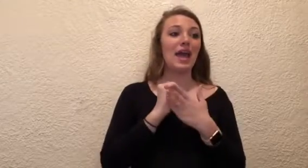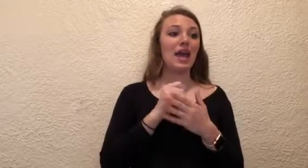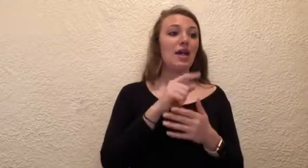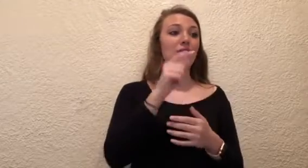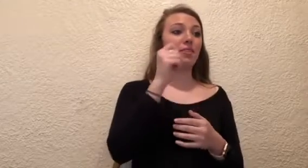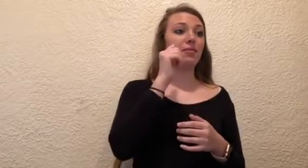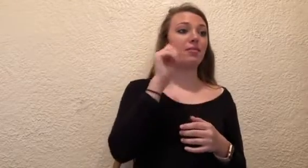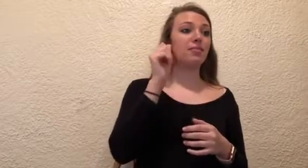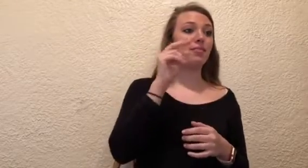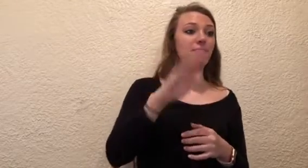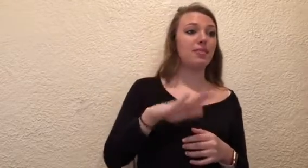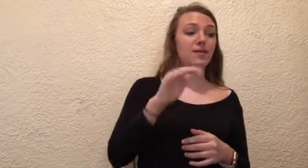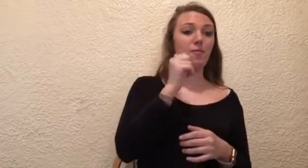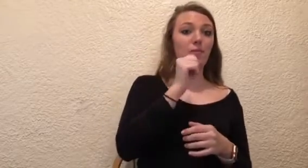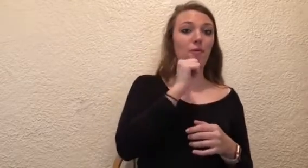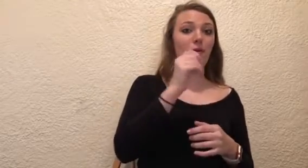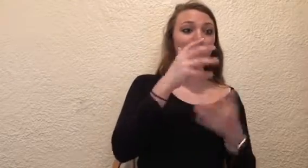Mm-hmm. How would it help them in case they get lost?